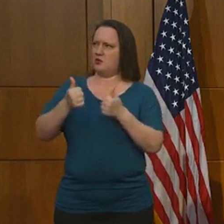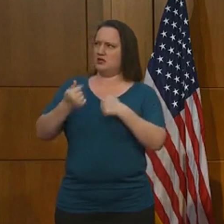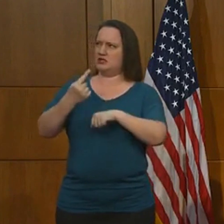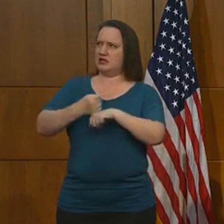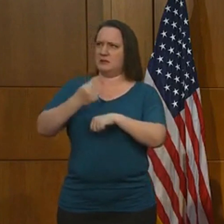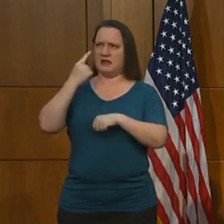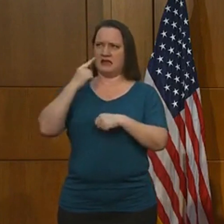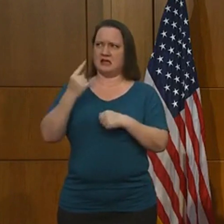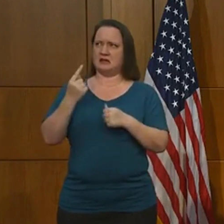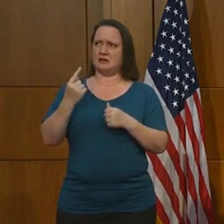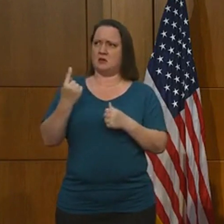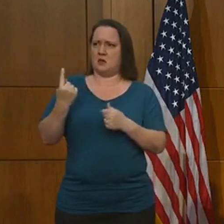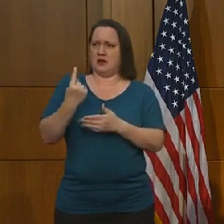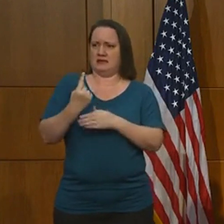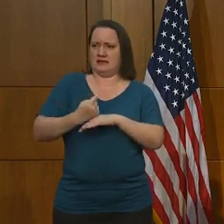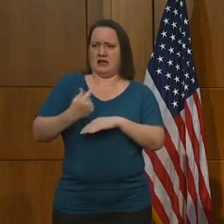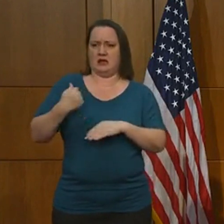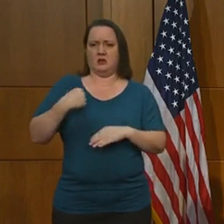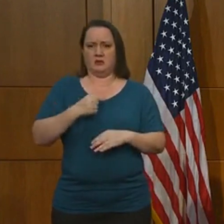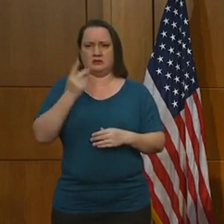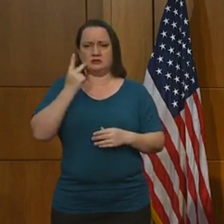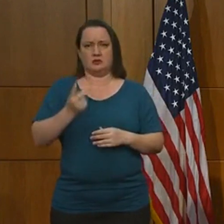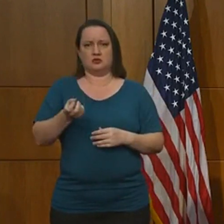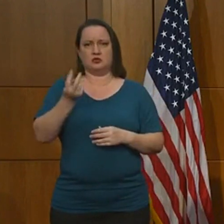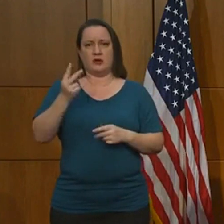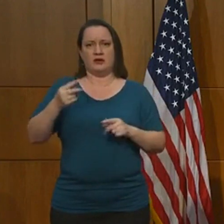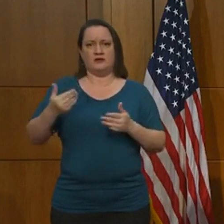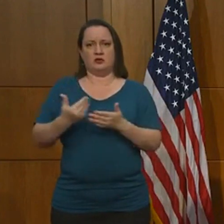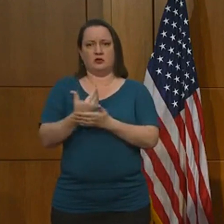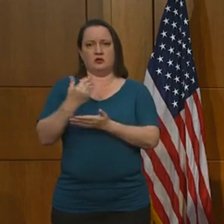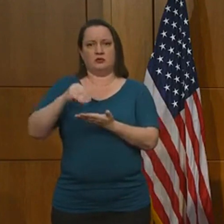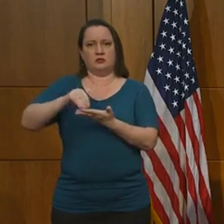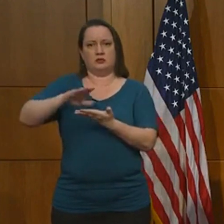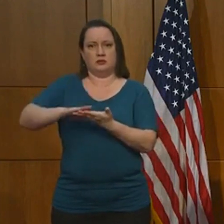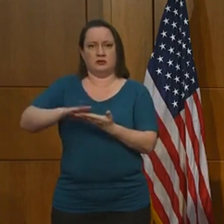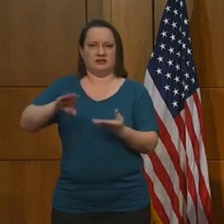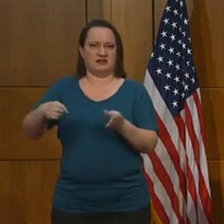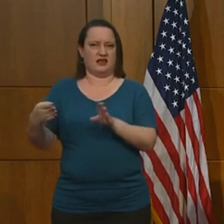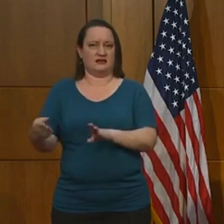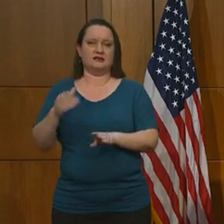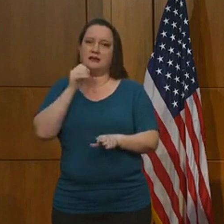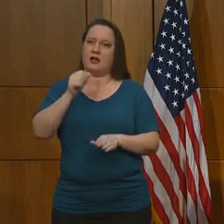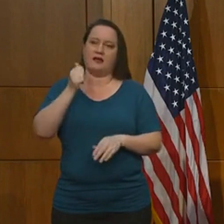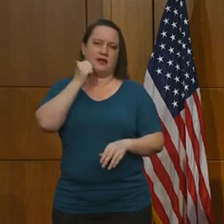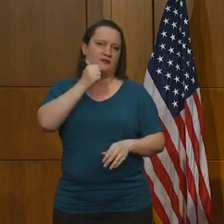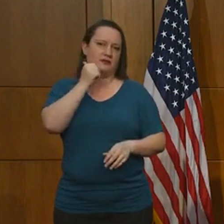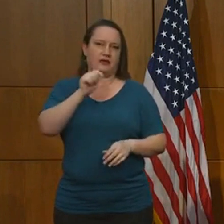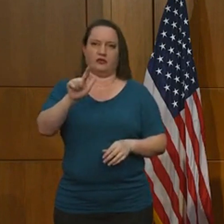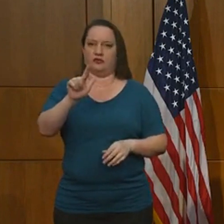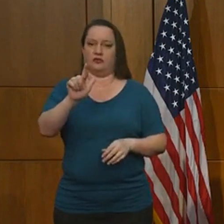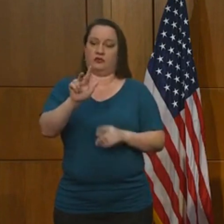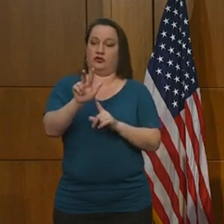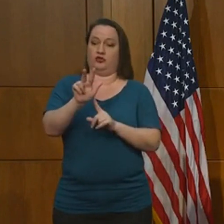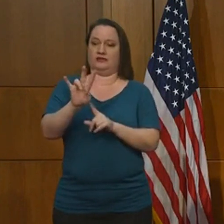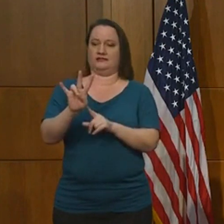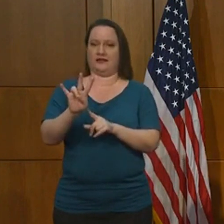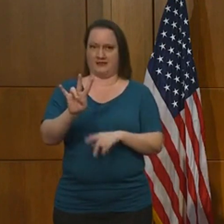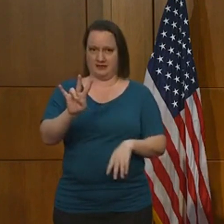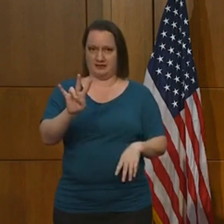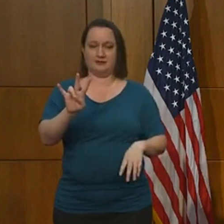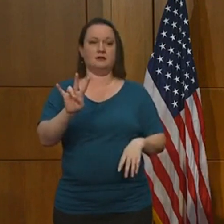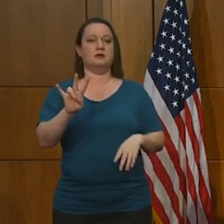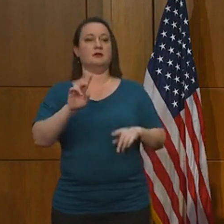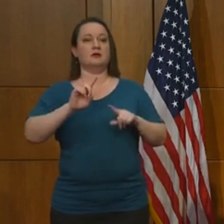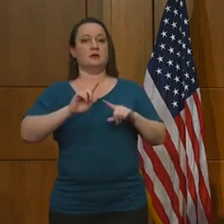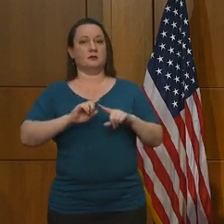12, and so not every day has been 37, but certainly the fact that we have 37